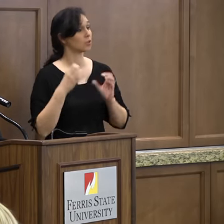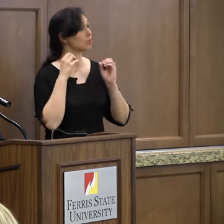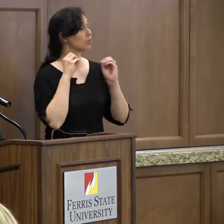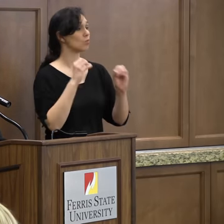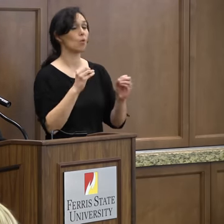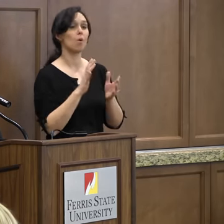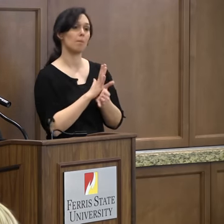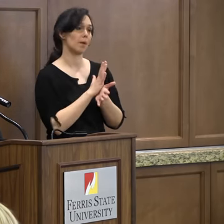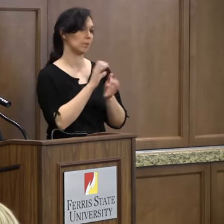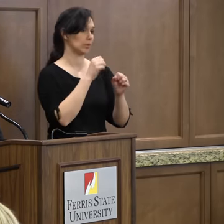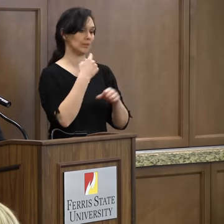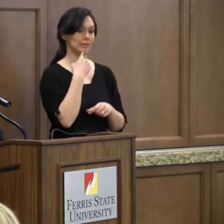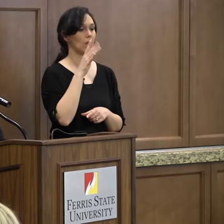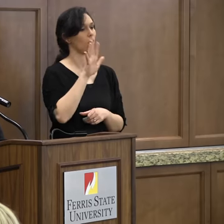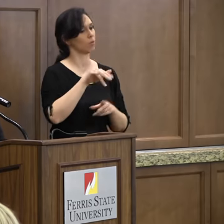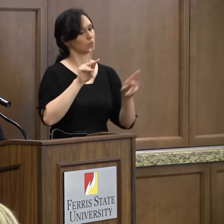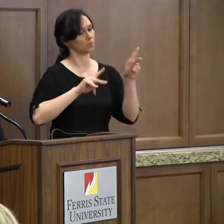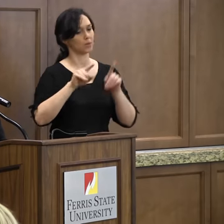brothers.